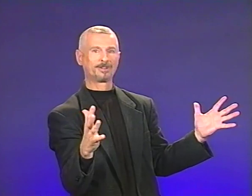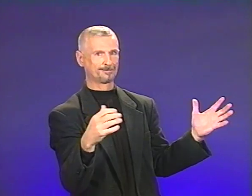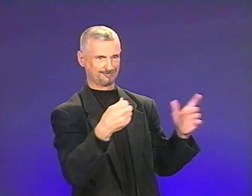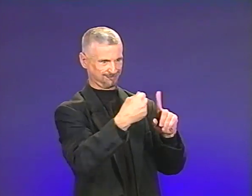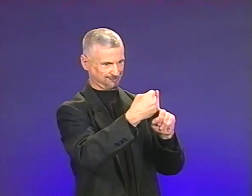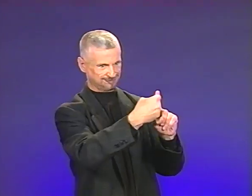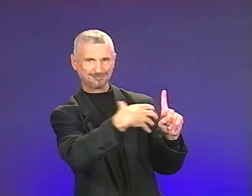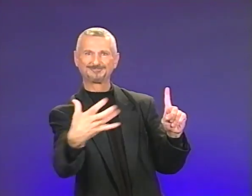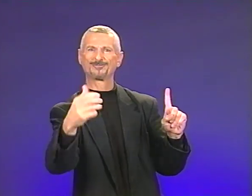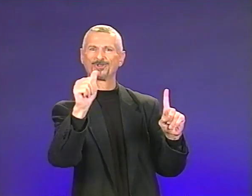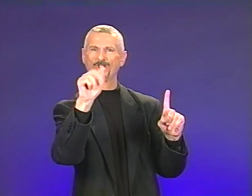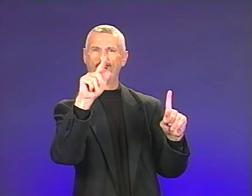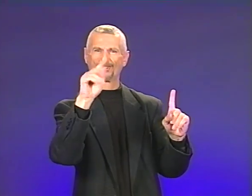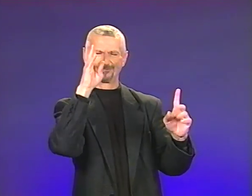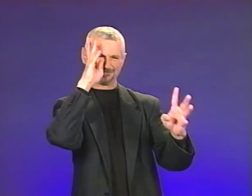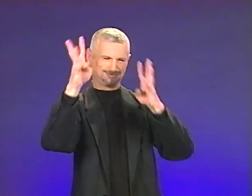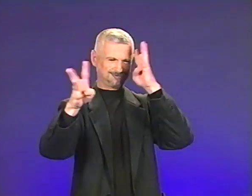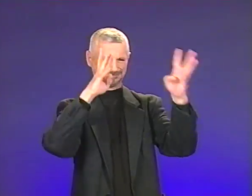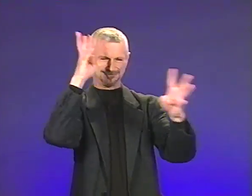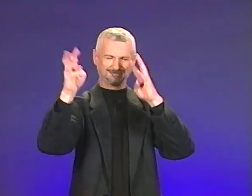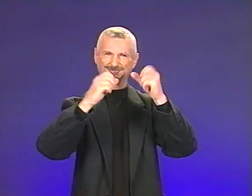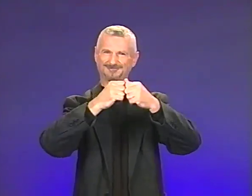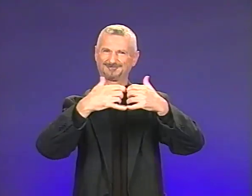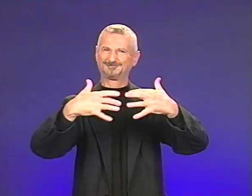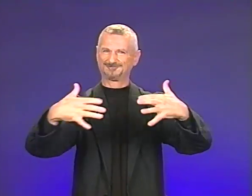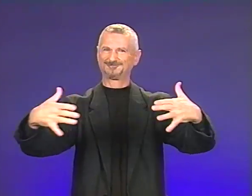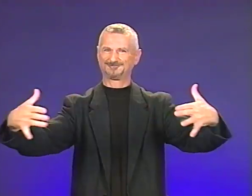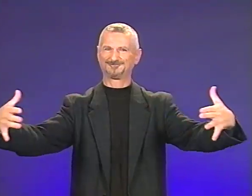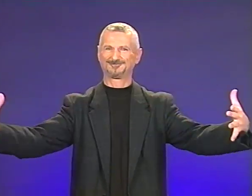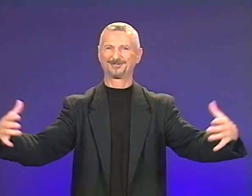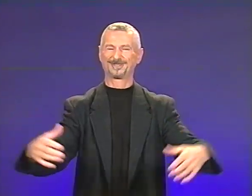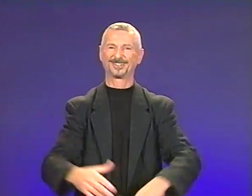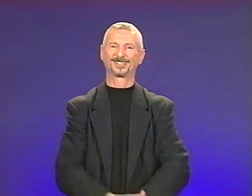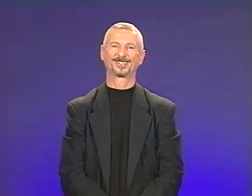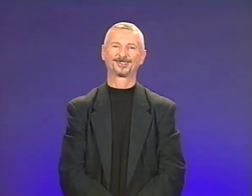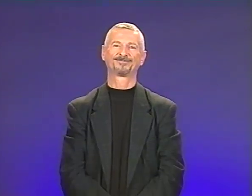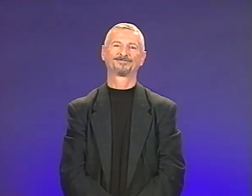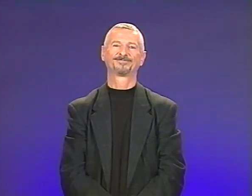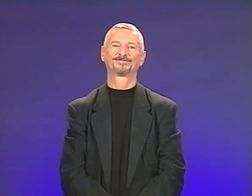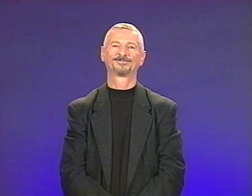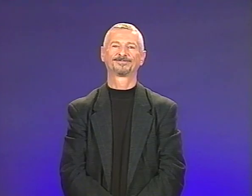everyday communication. It is a very creative, expansive vehicle for artistic expression.